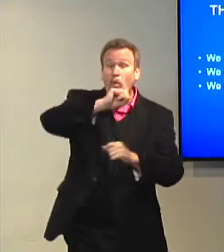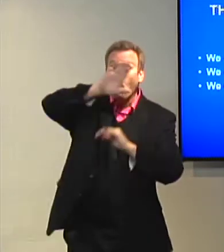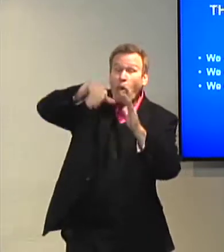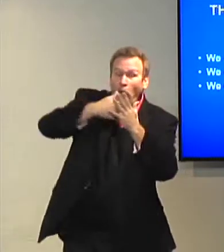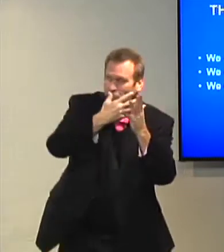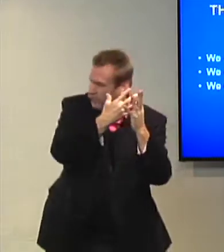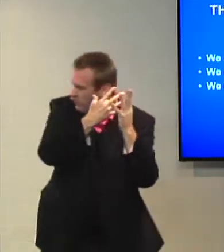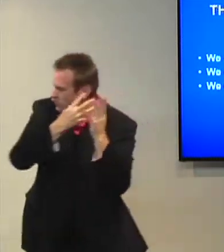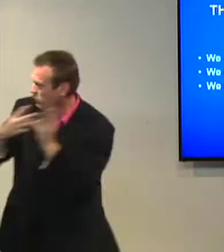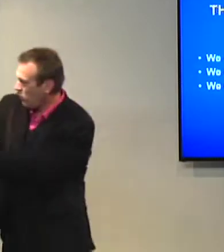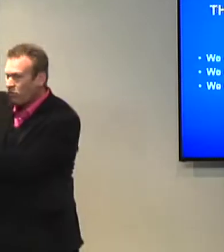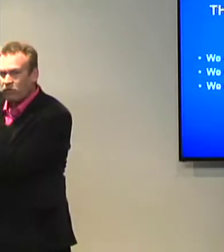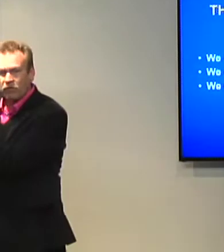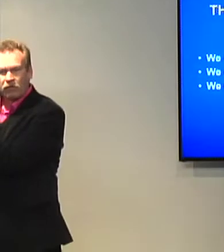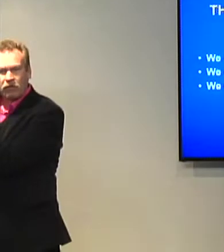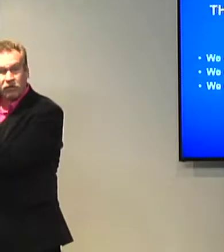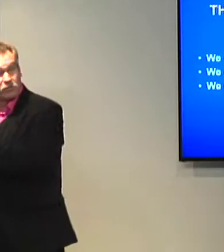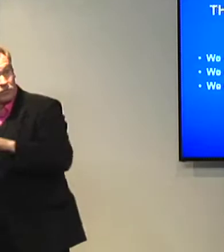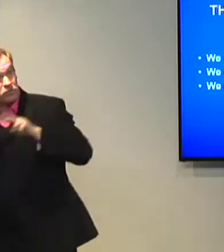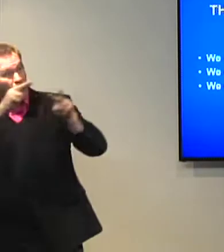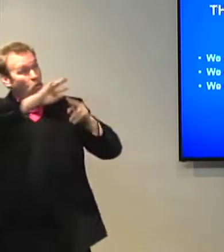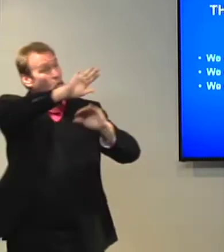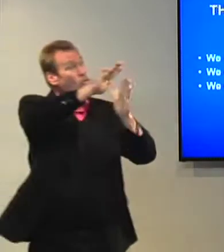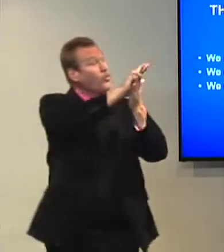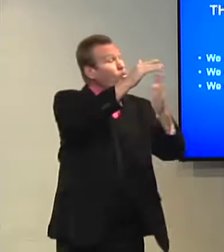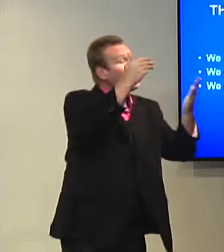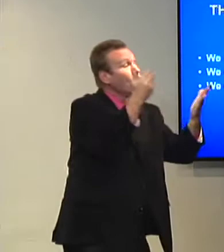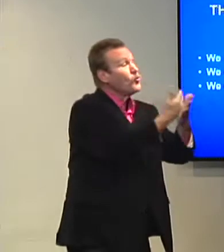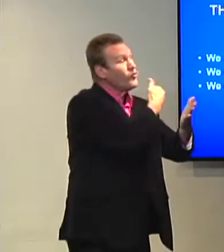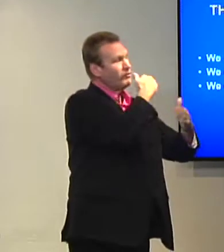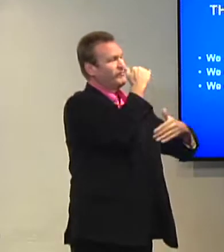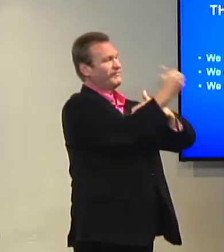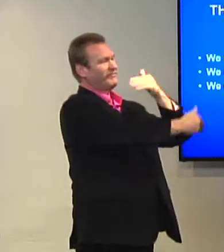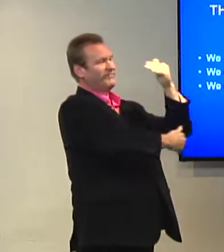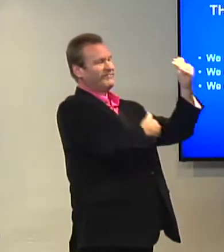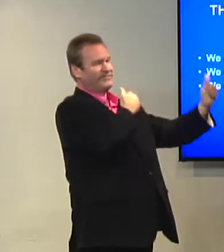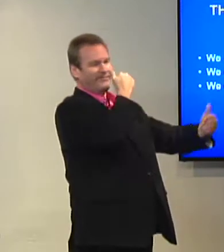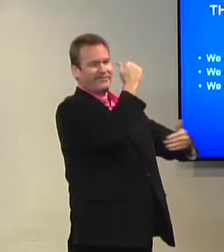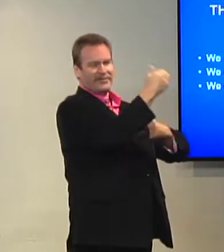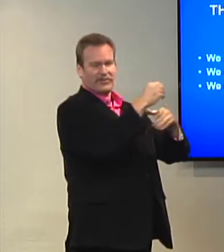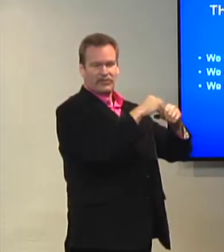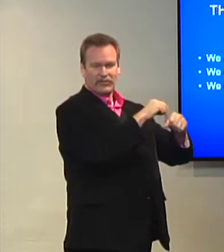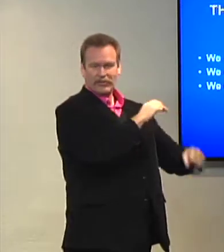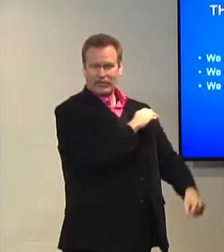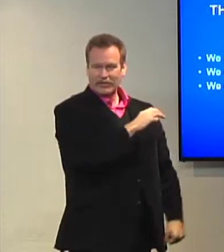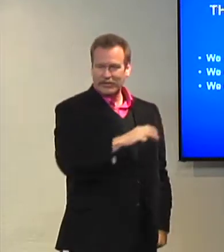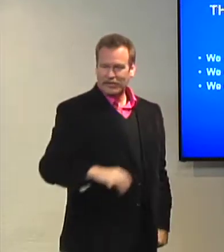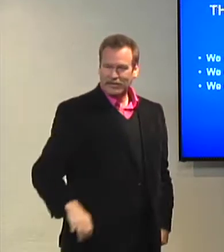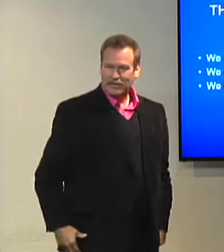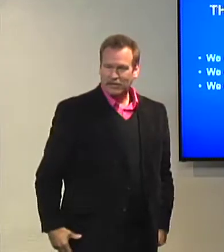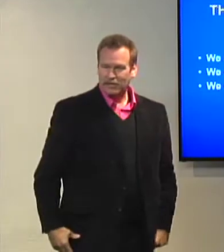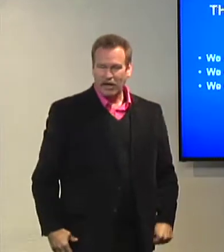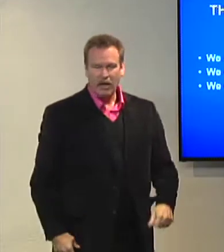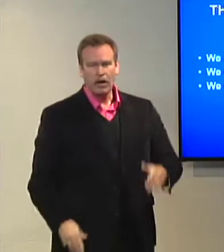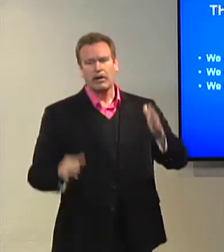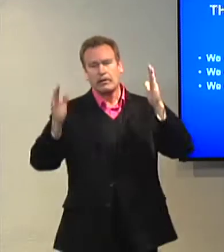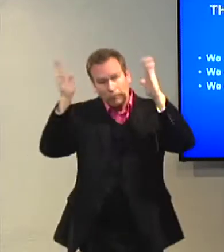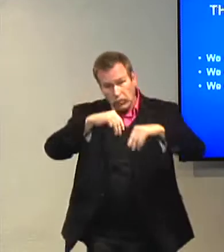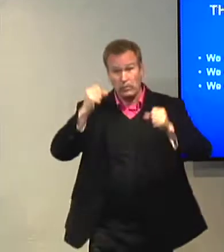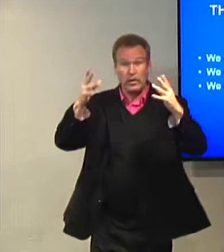a new person when you have a new life in Christ. So you put away those old things. And you have a new progress and a new way